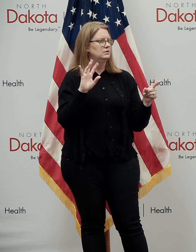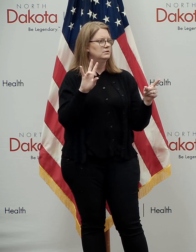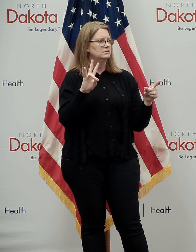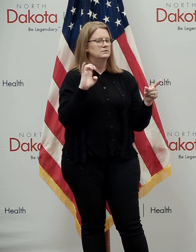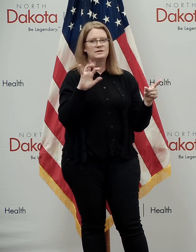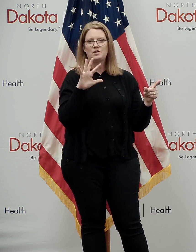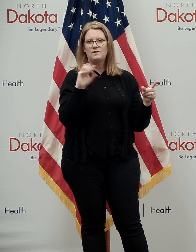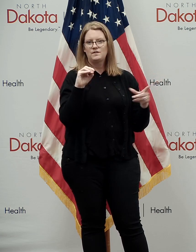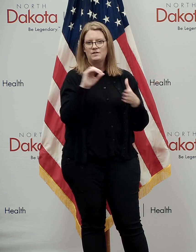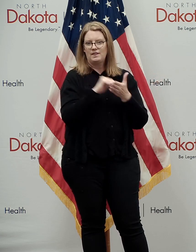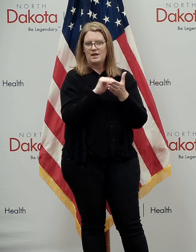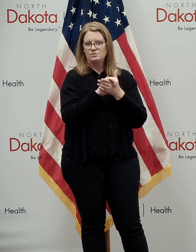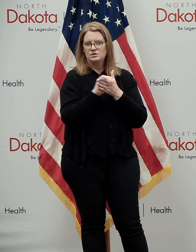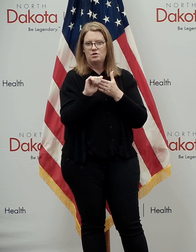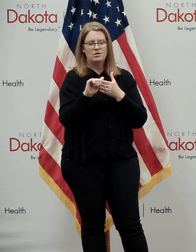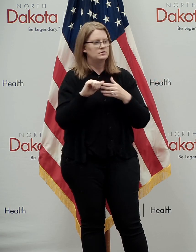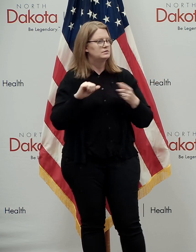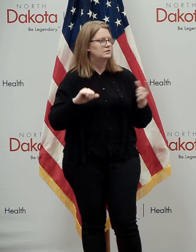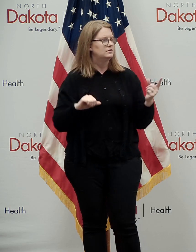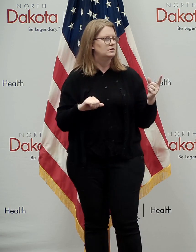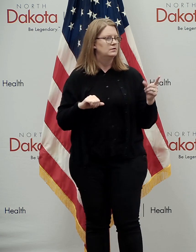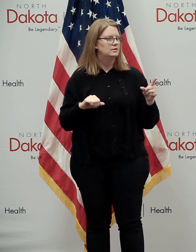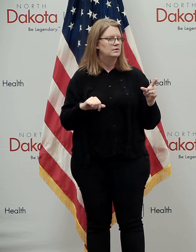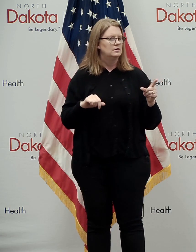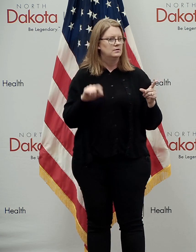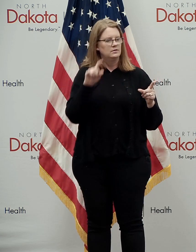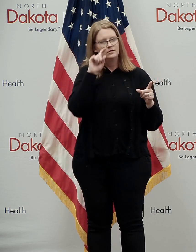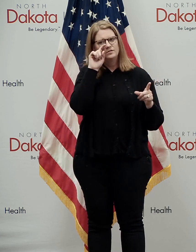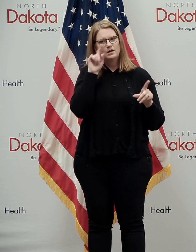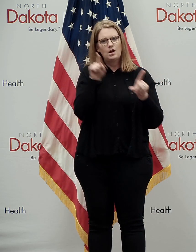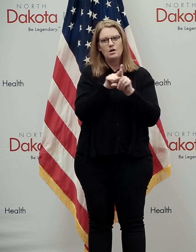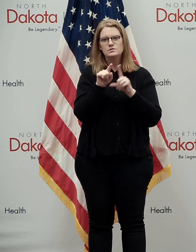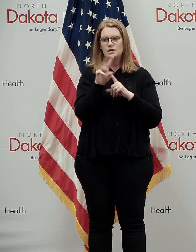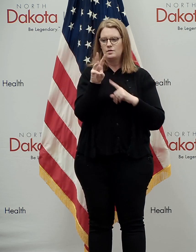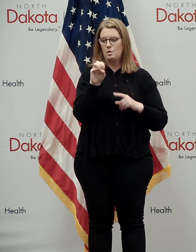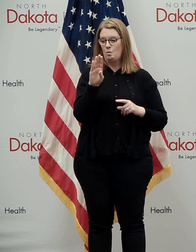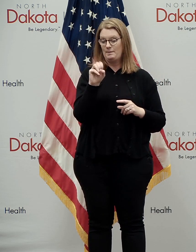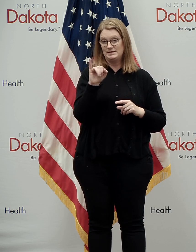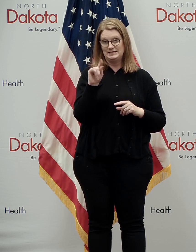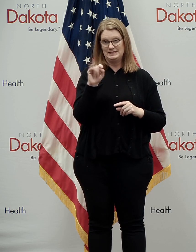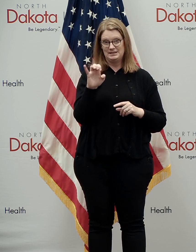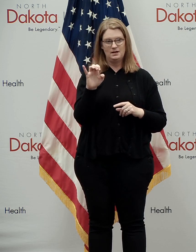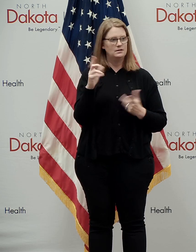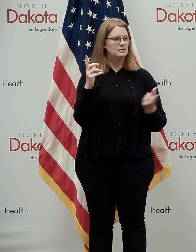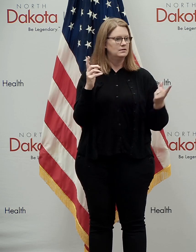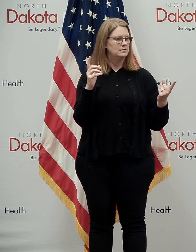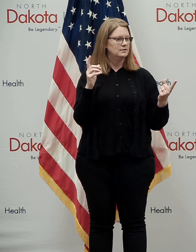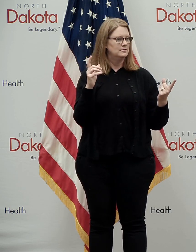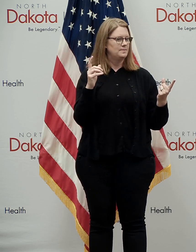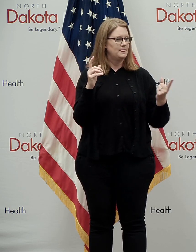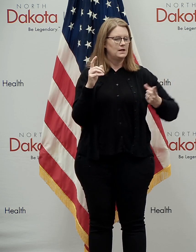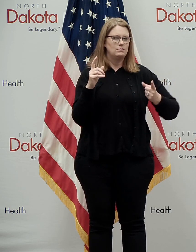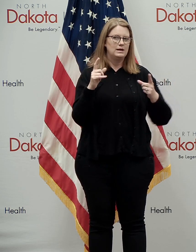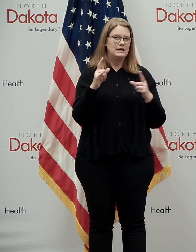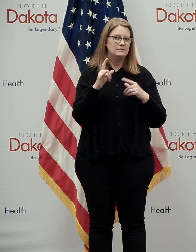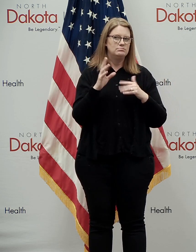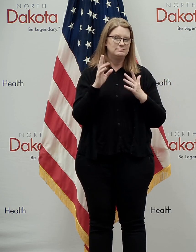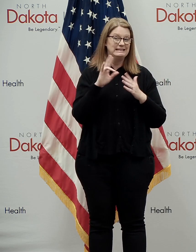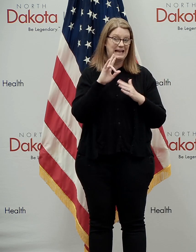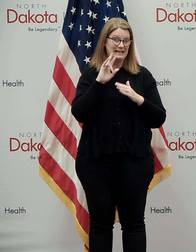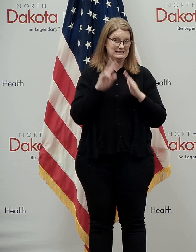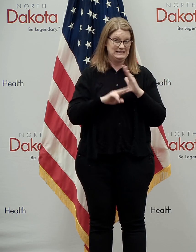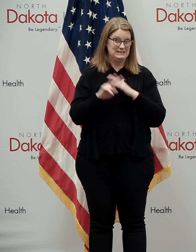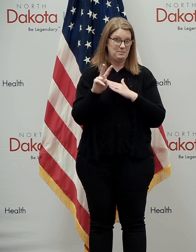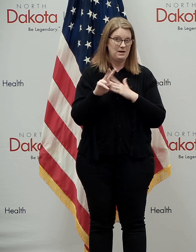$750,000. I will also say that there is a button on our website to, we did probably anticipate that some people